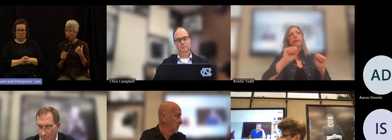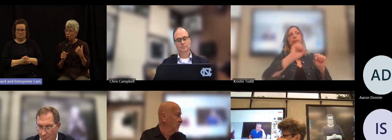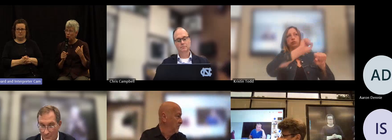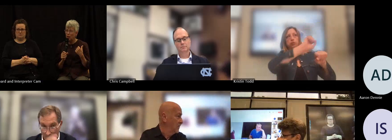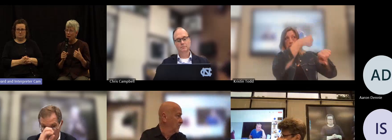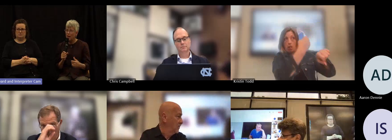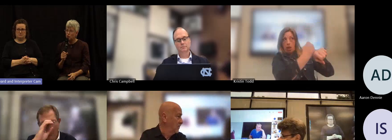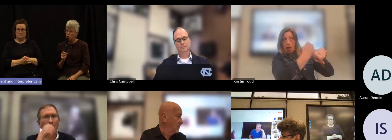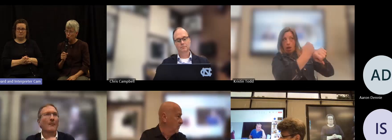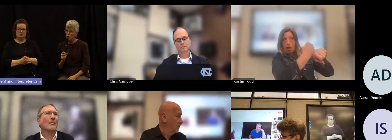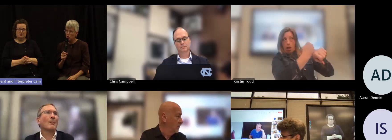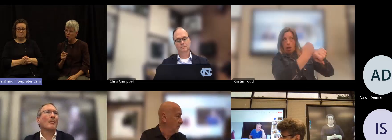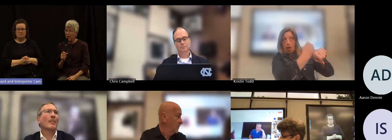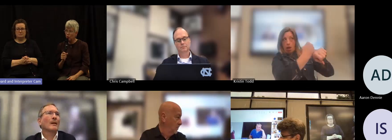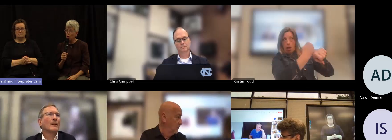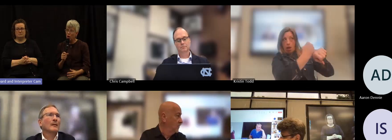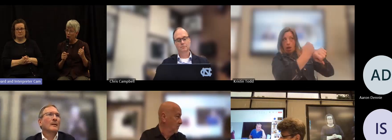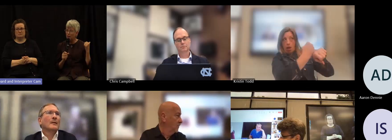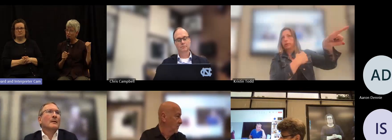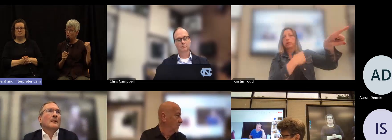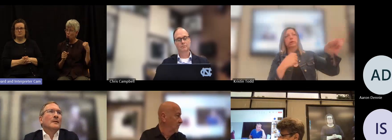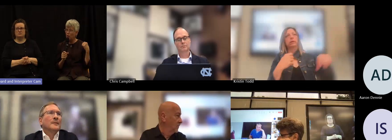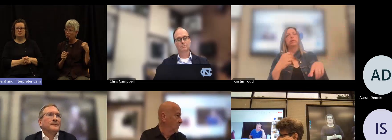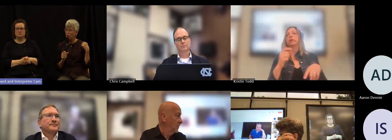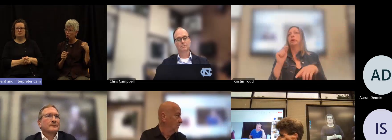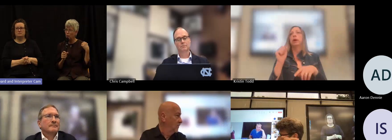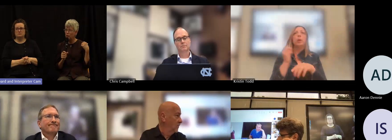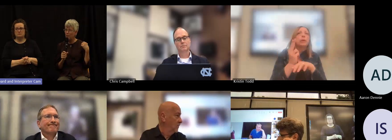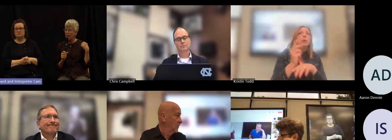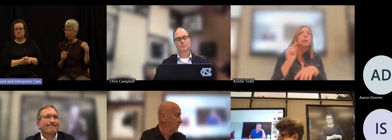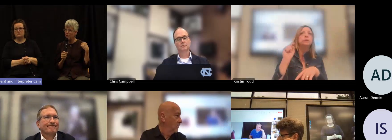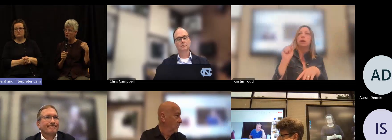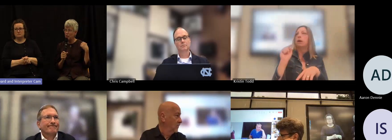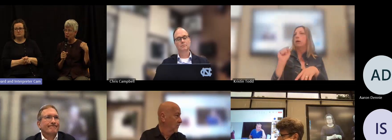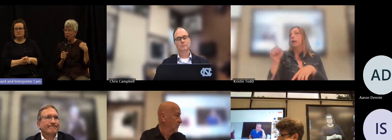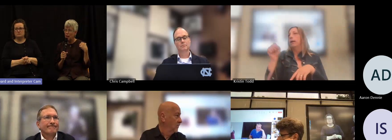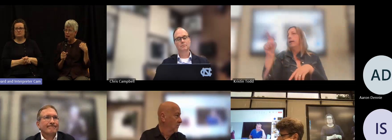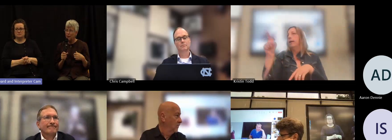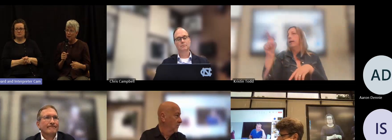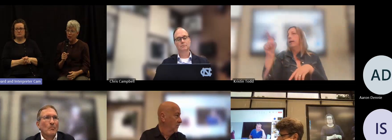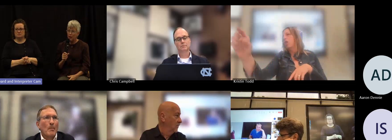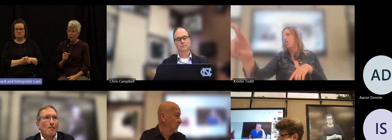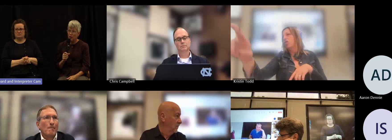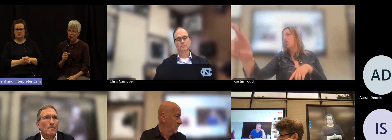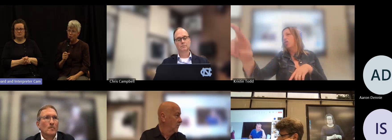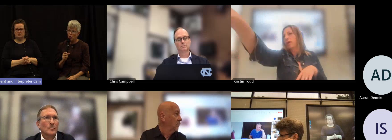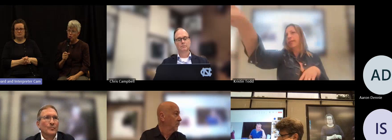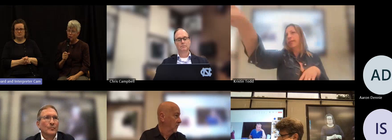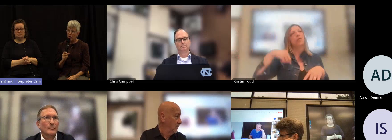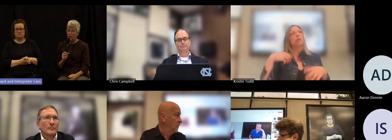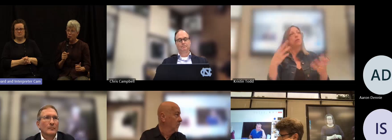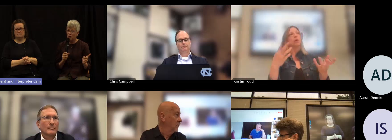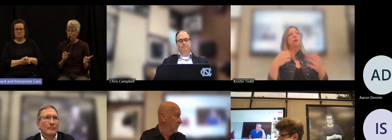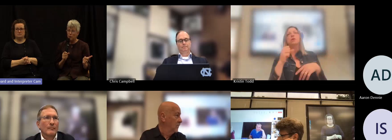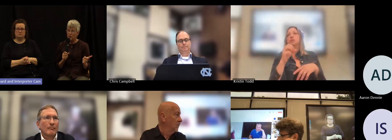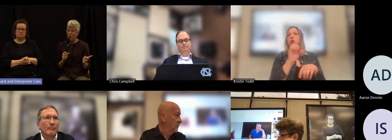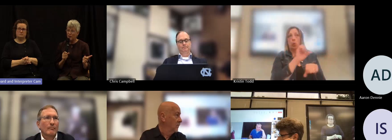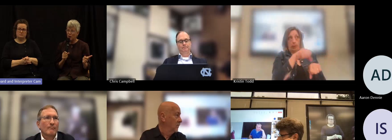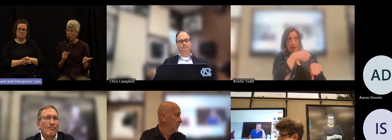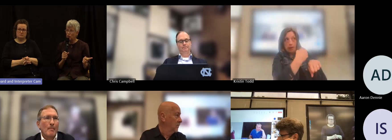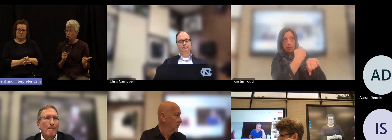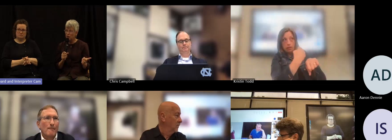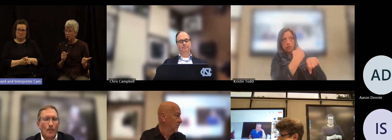floor. And we should be able to lock this door here to my left. And then, of course, you've got a restroom that's